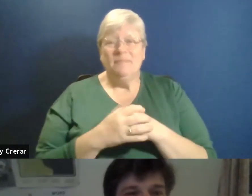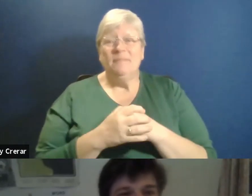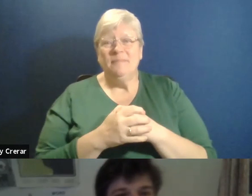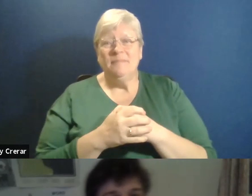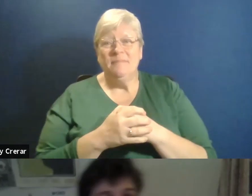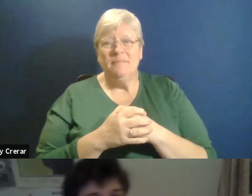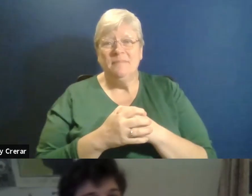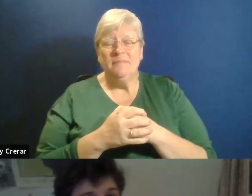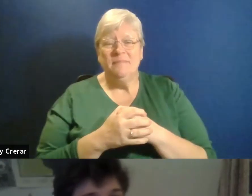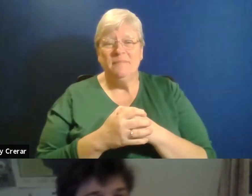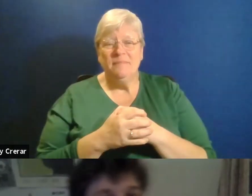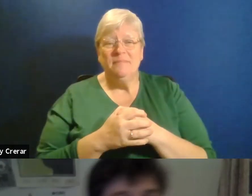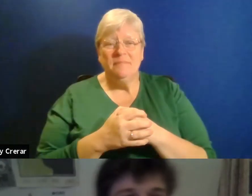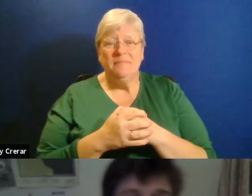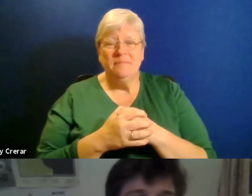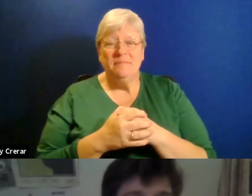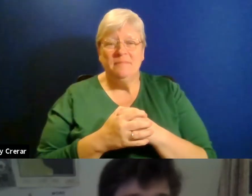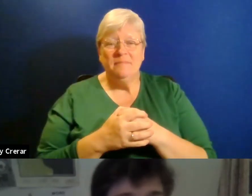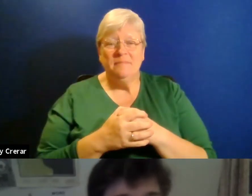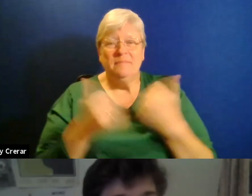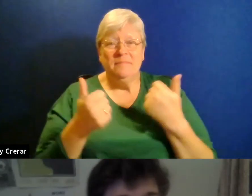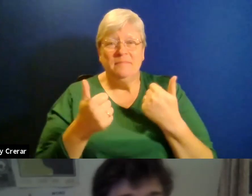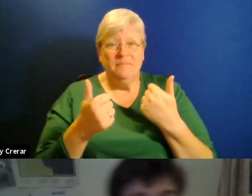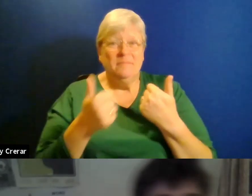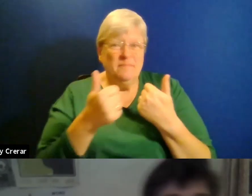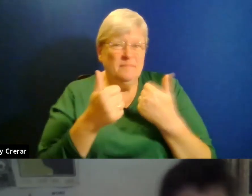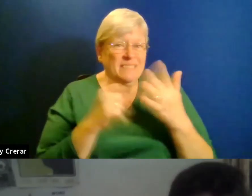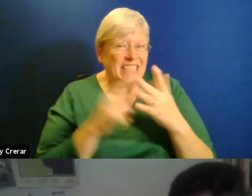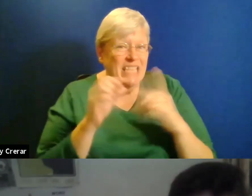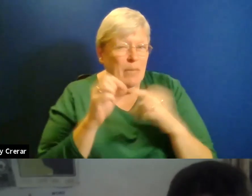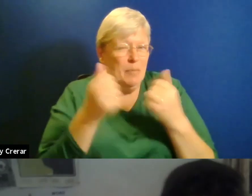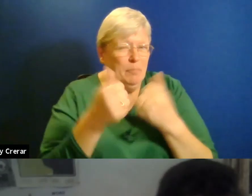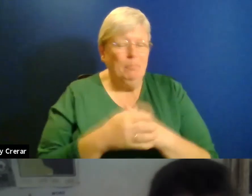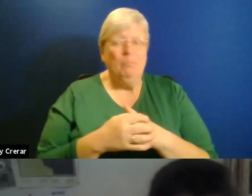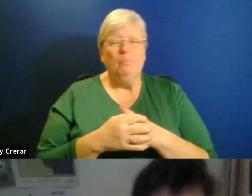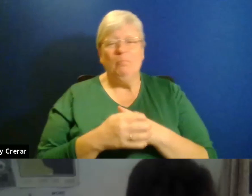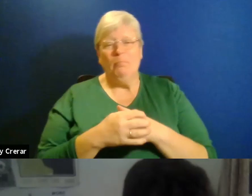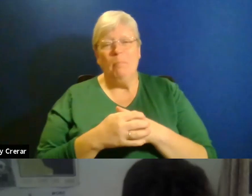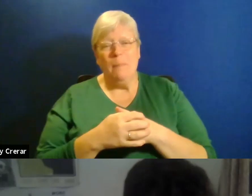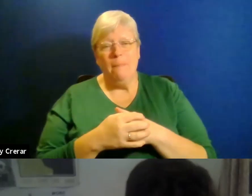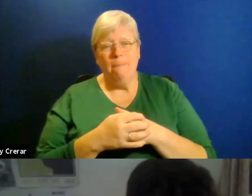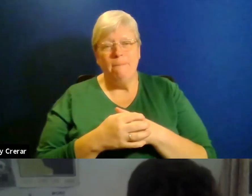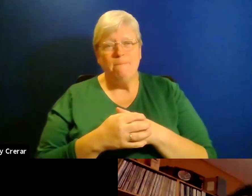favorably as a result, I think. So yeah, a little bit of insider information there. Okay. Cheers.